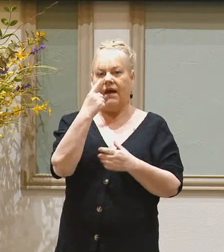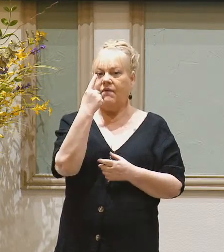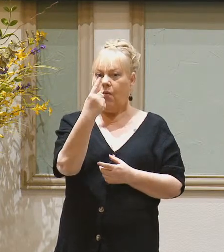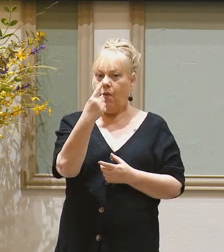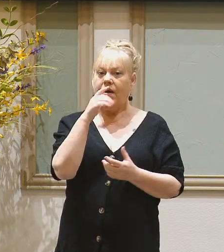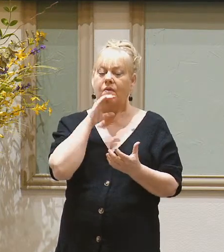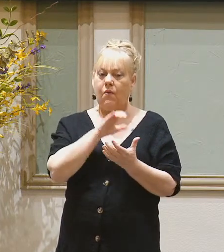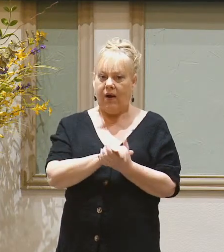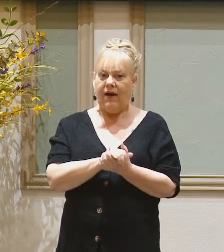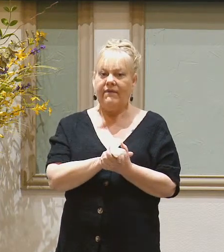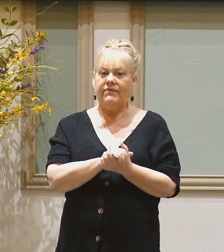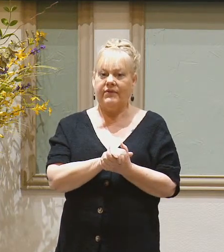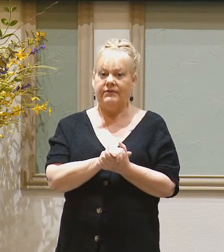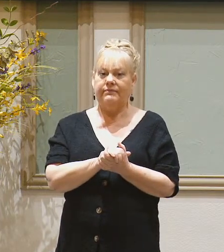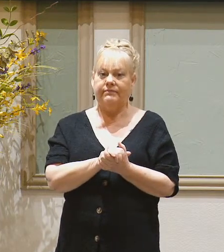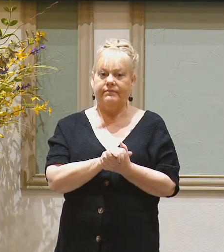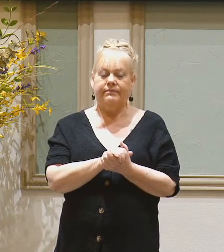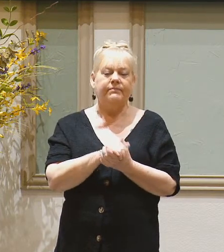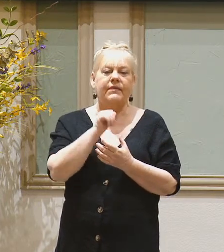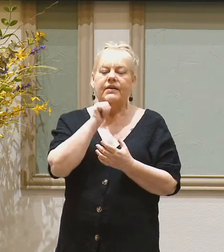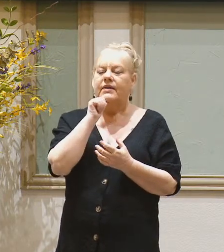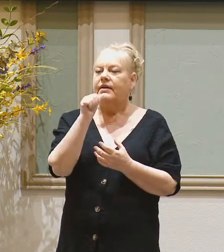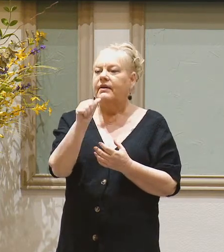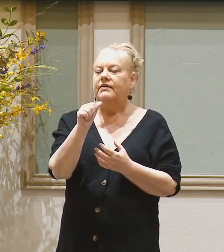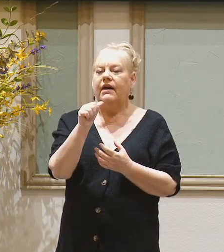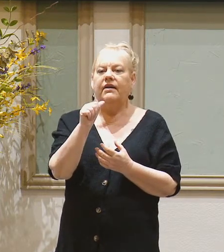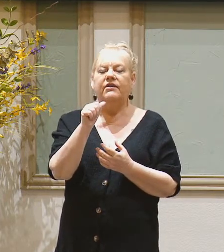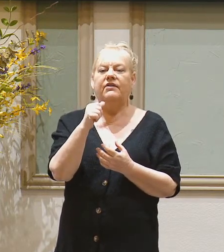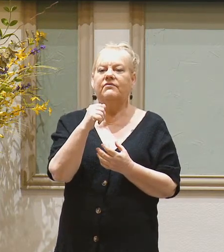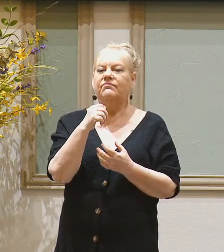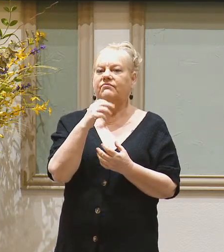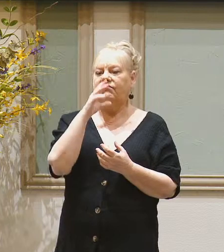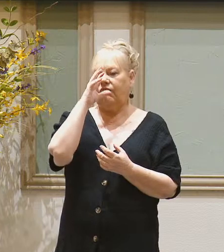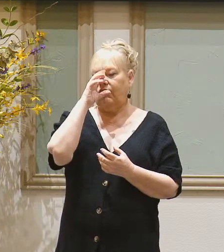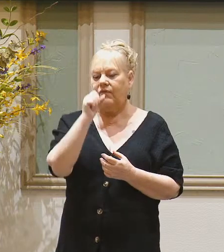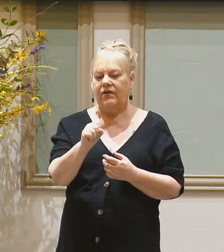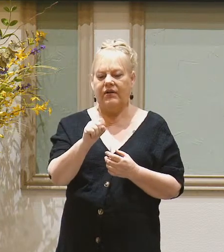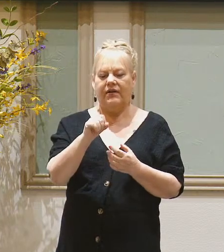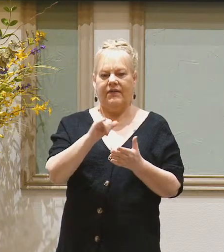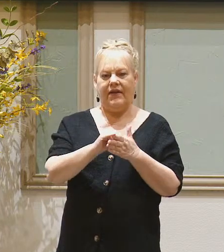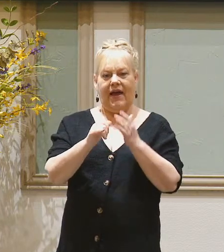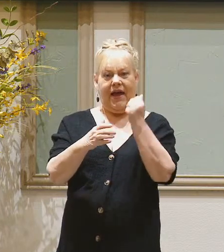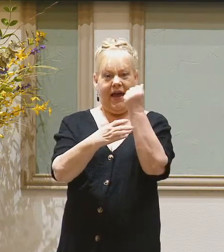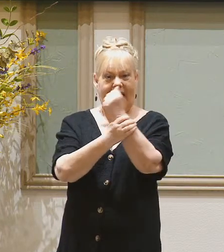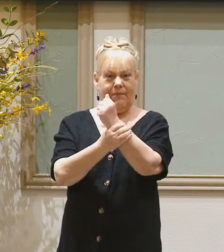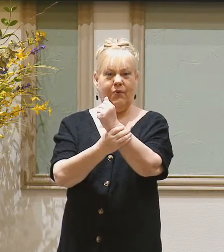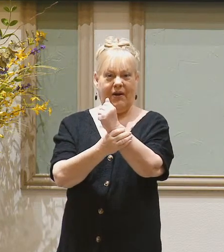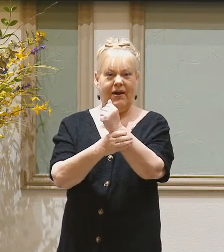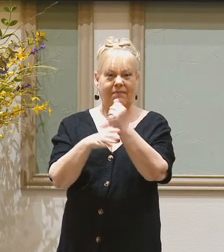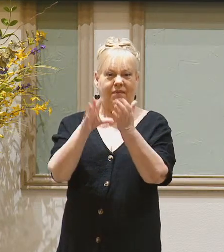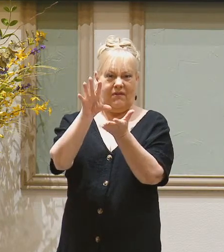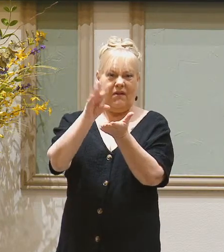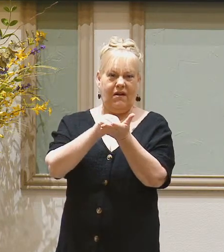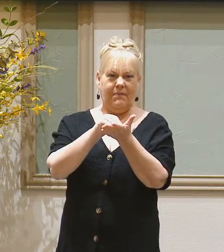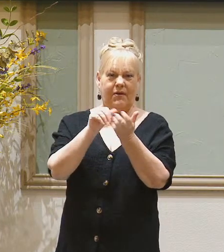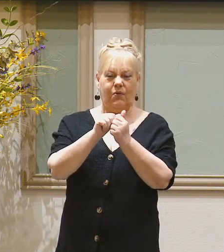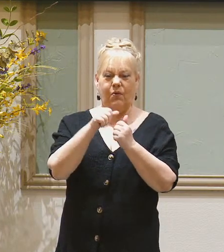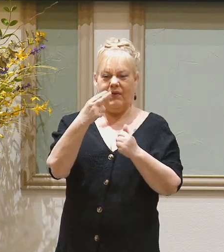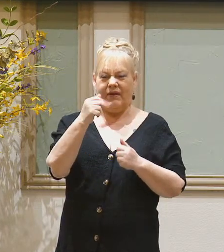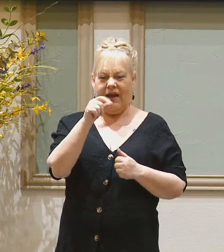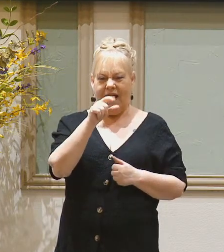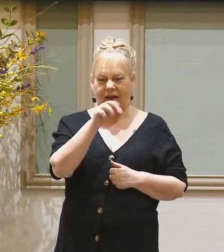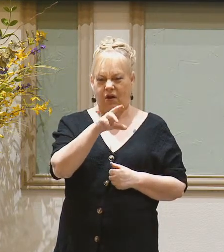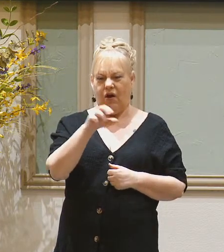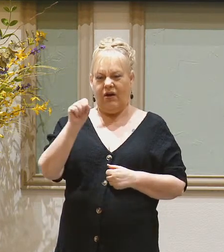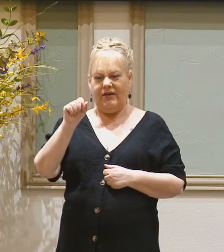wife. He doesn't fall into the trap that Abraham fell into with Hagar and